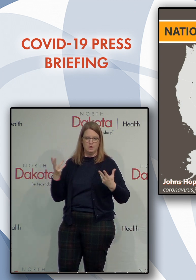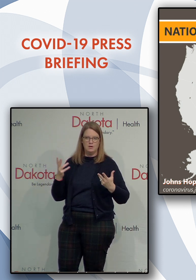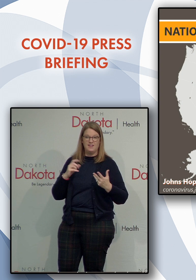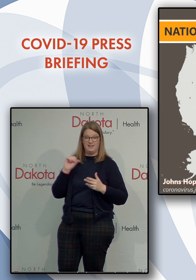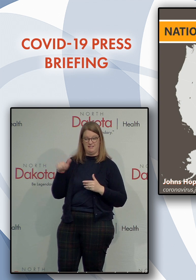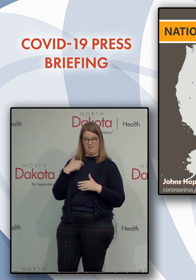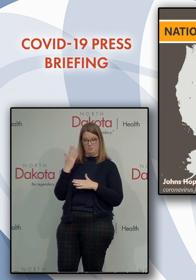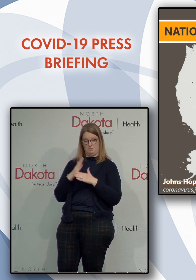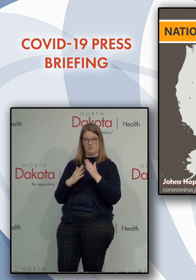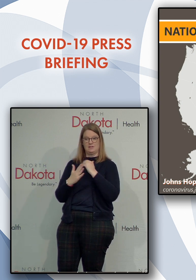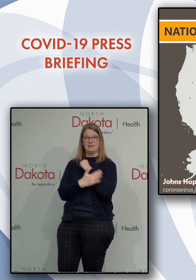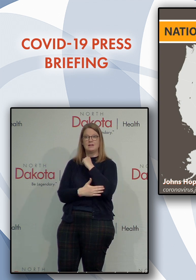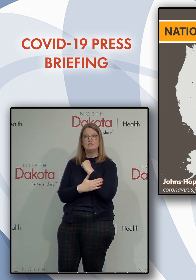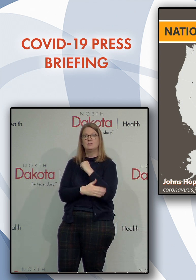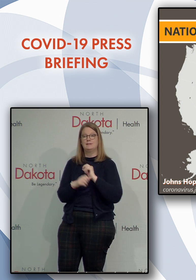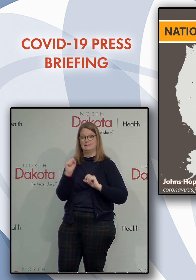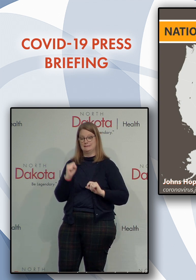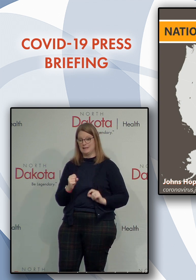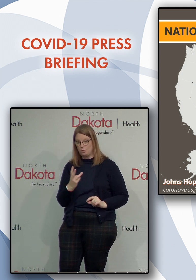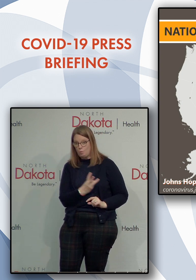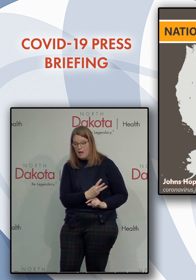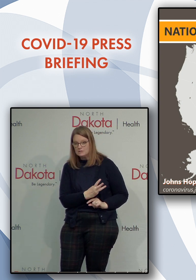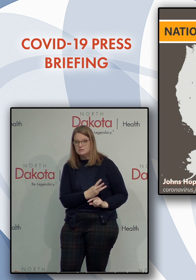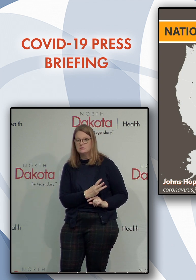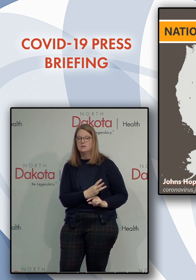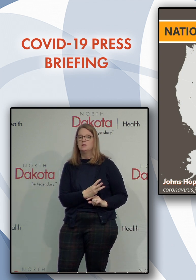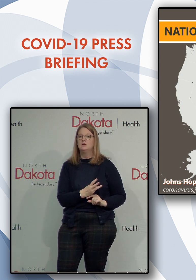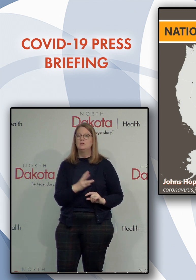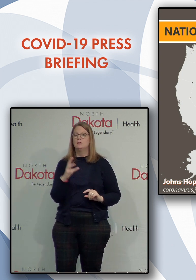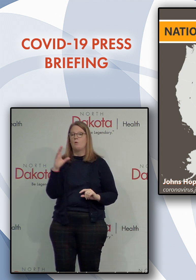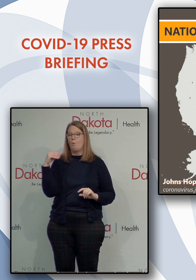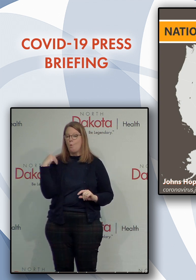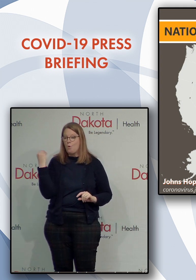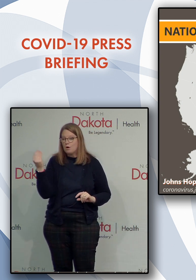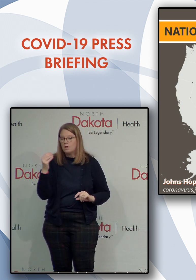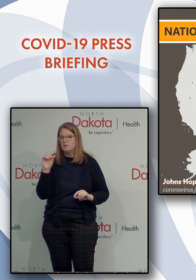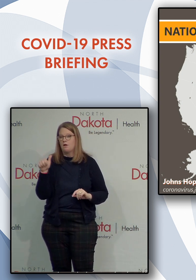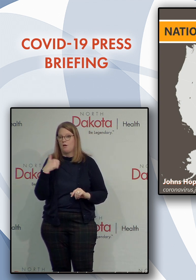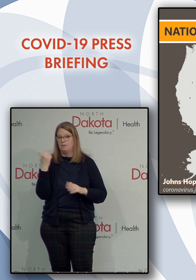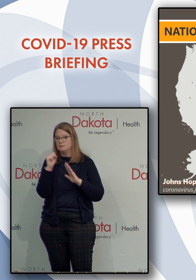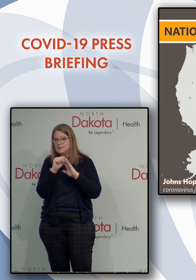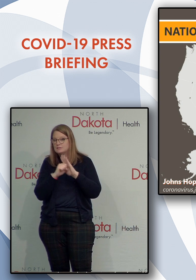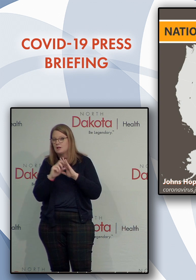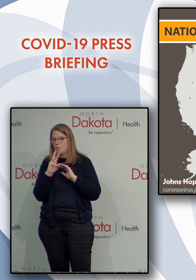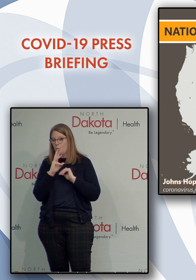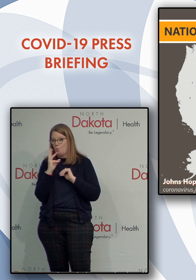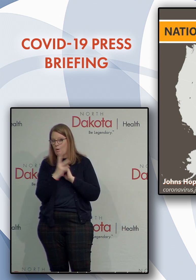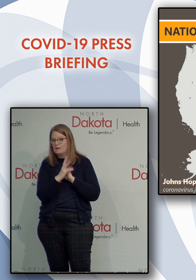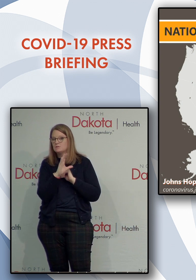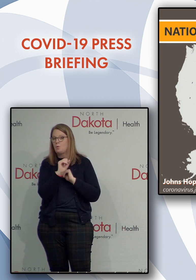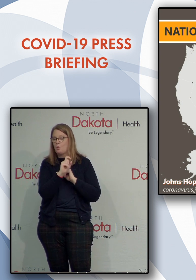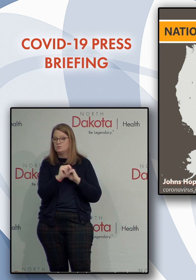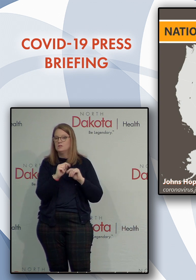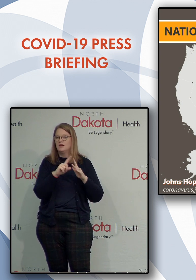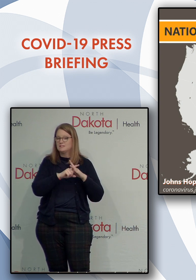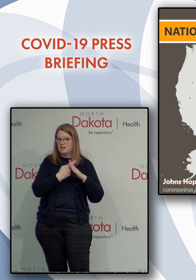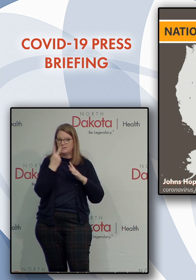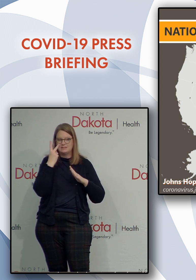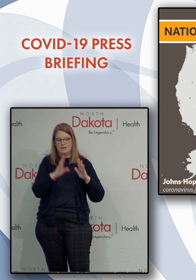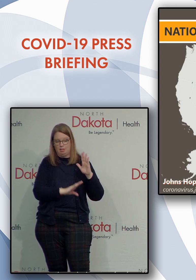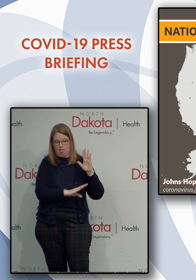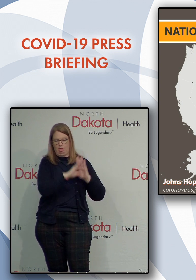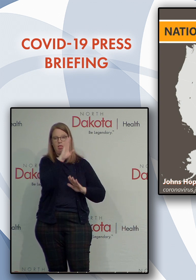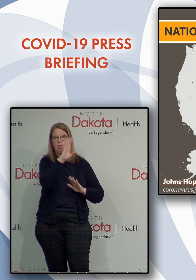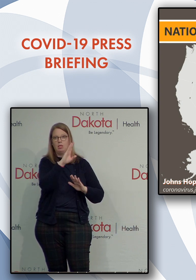other parts of the country, the Southwest, Oregon and other states on the West Coast are starting to see surges. We're starting to see